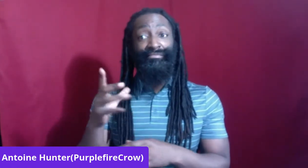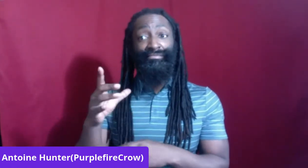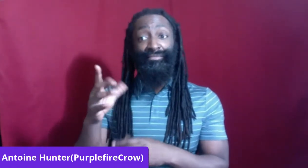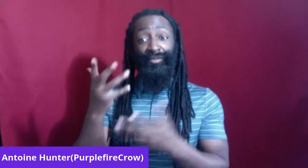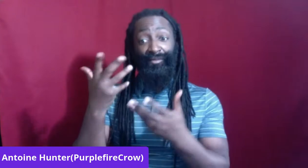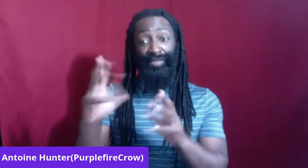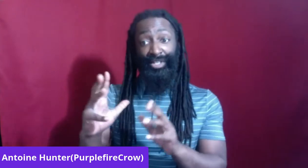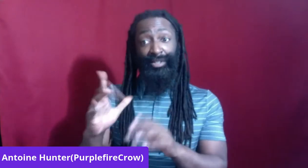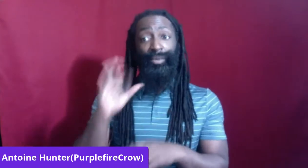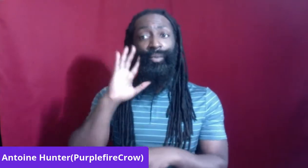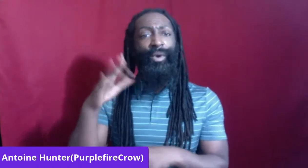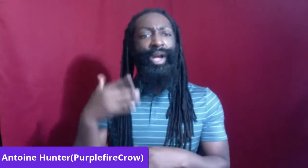style.